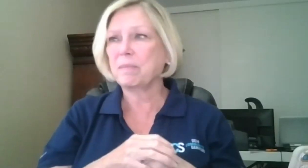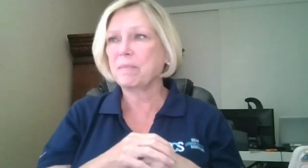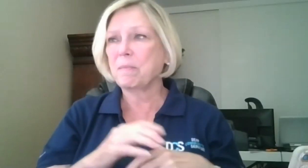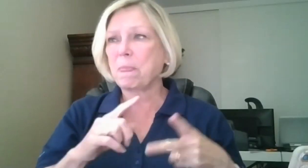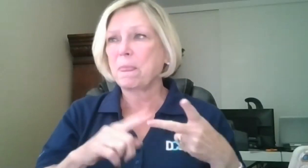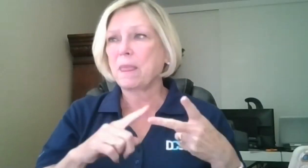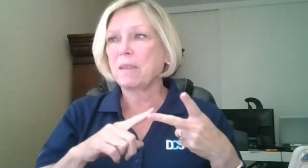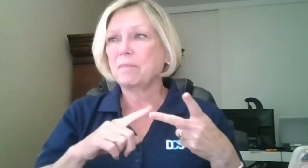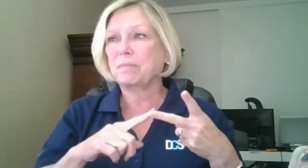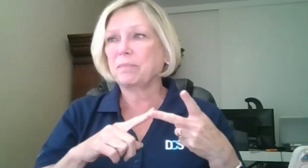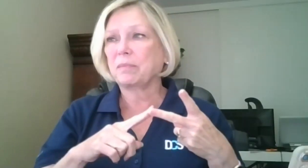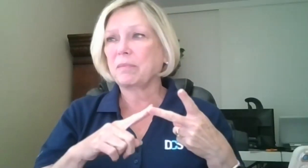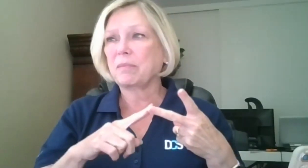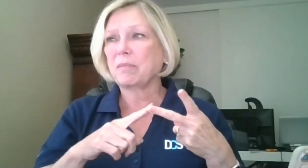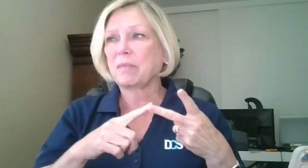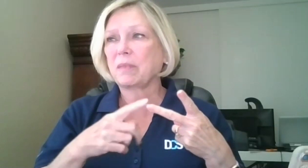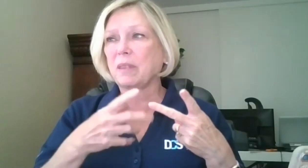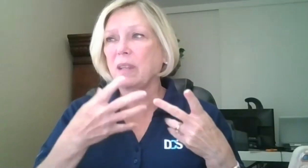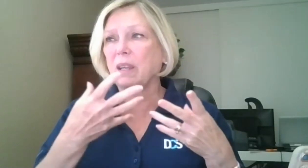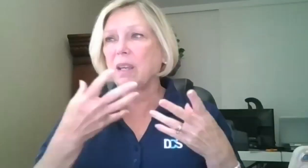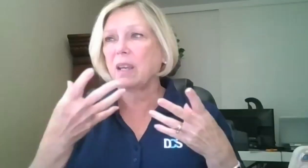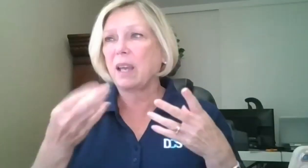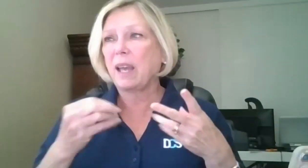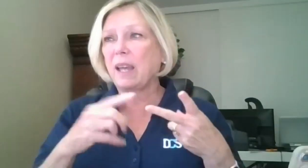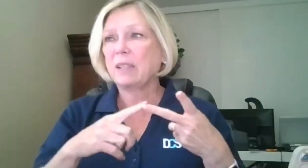I'm here. I want to hear what you say.